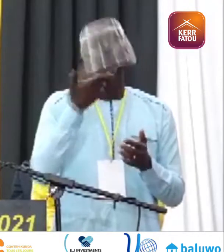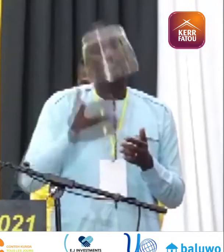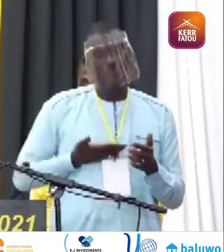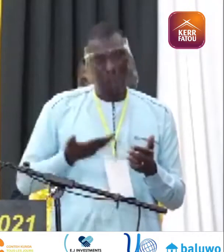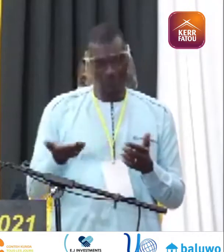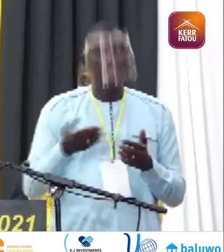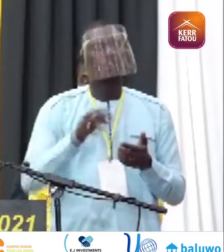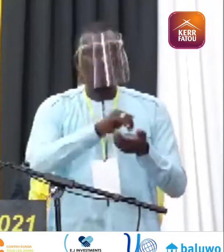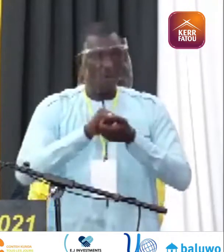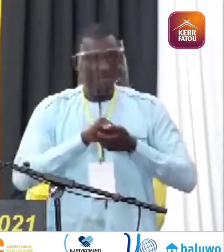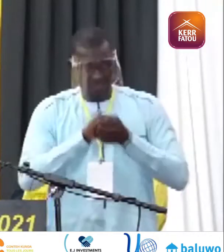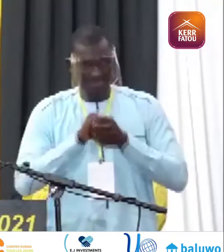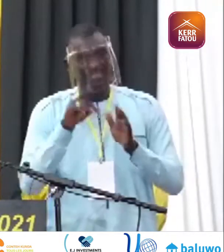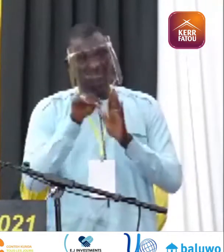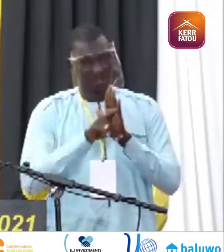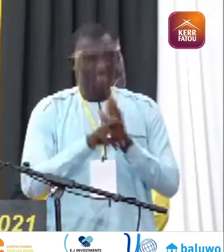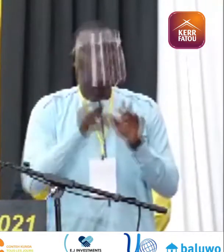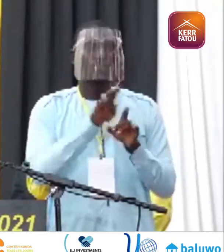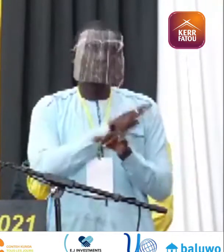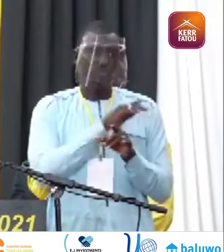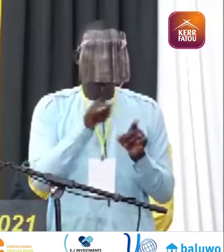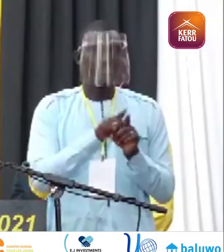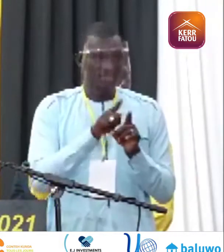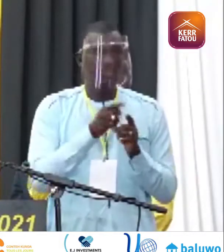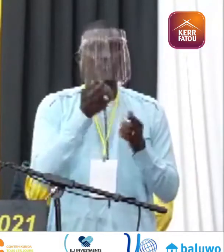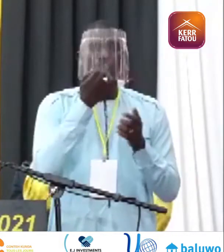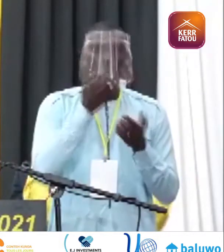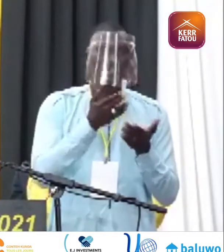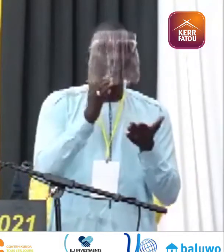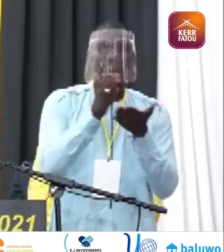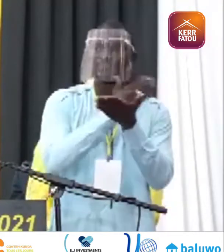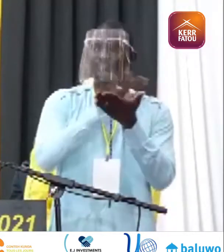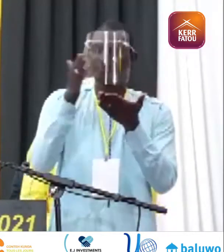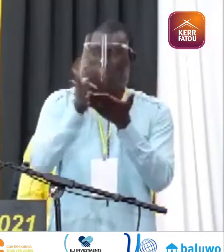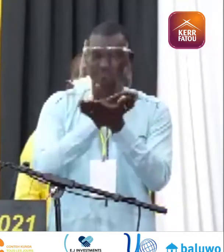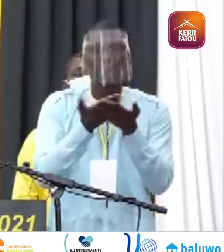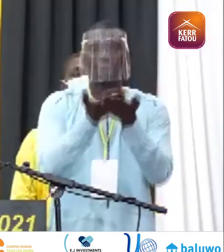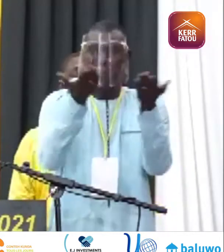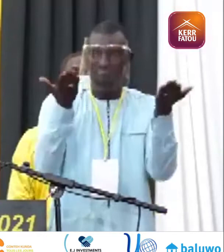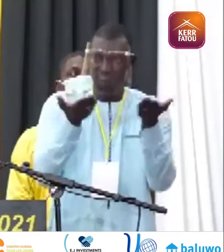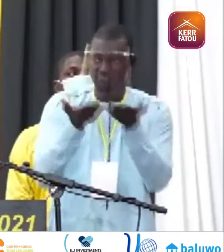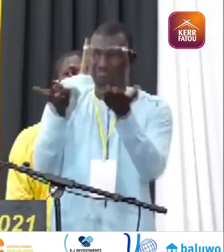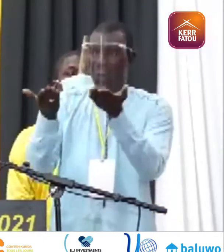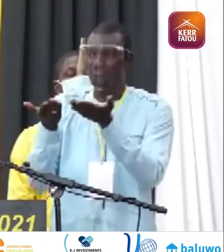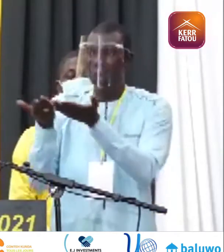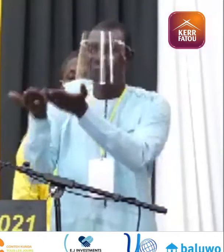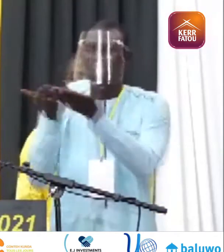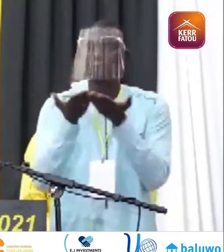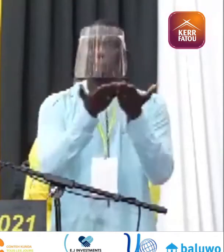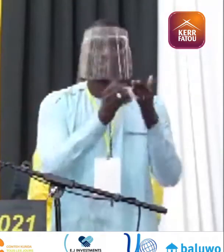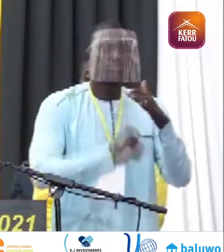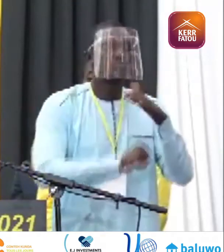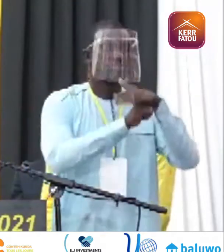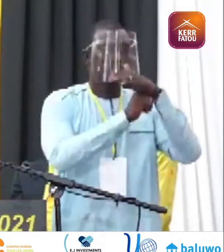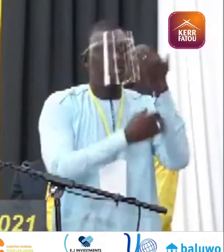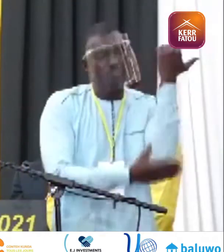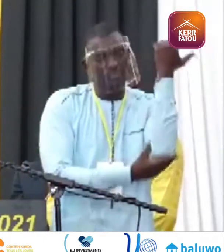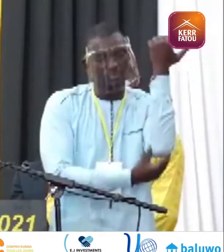daily iftar, and also food items were distributed within the constituency to support the needy